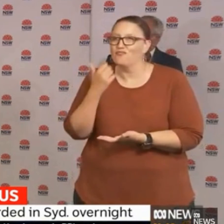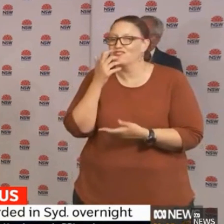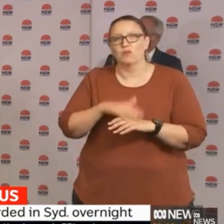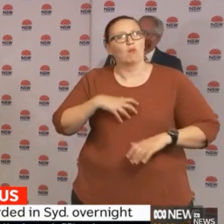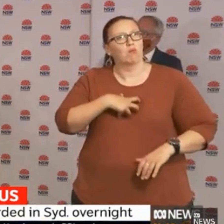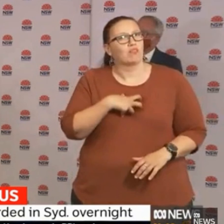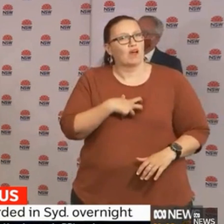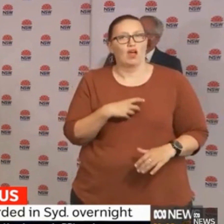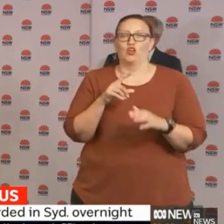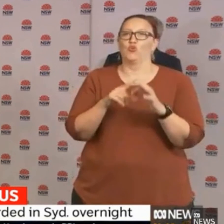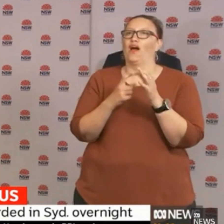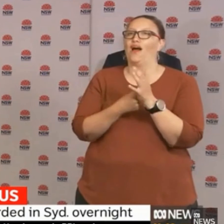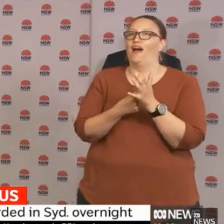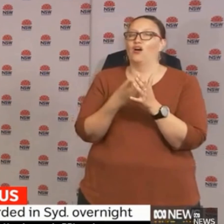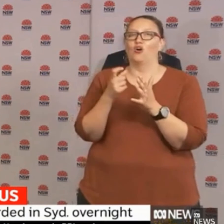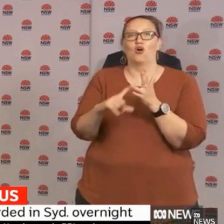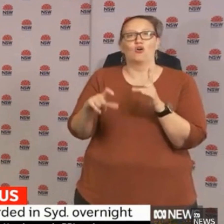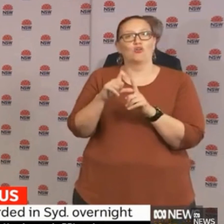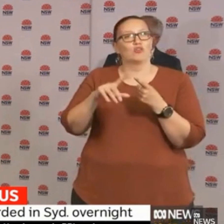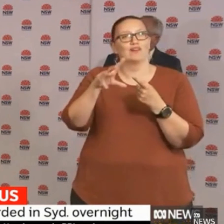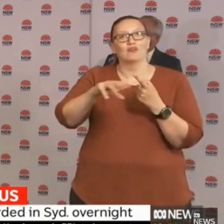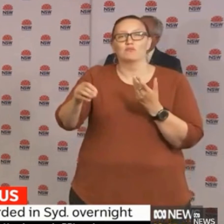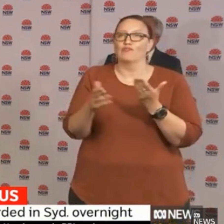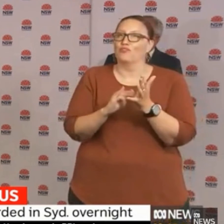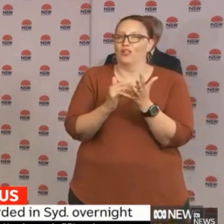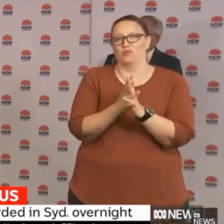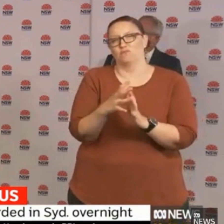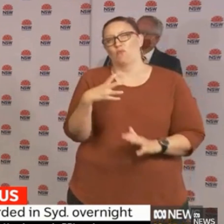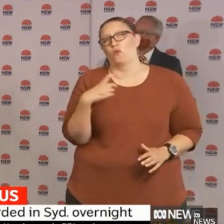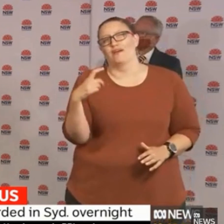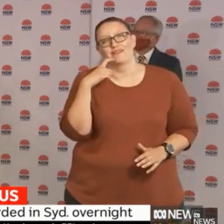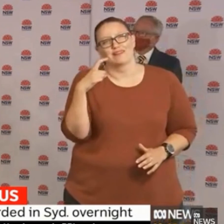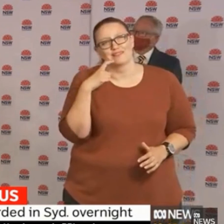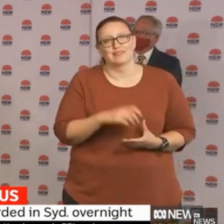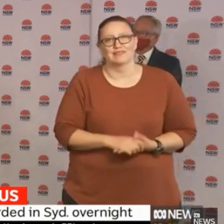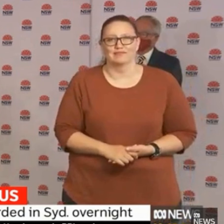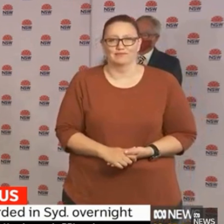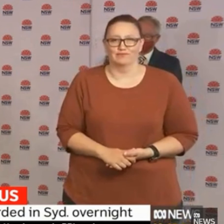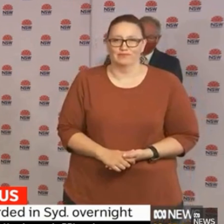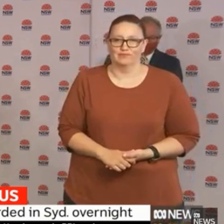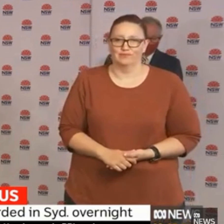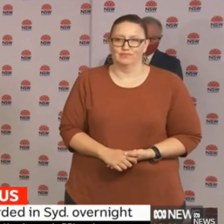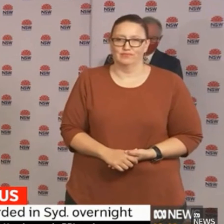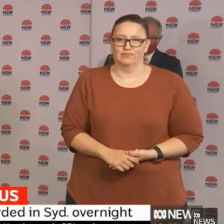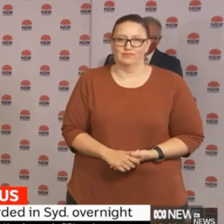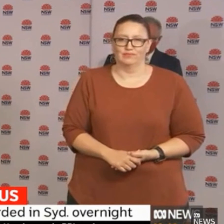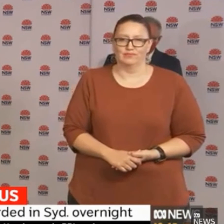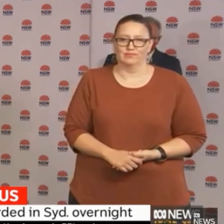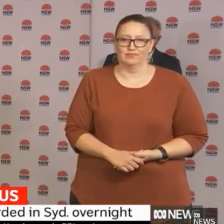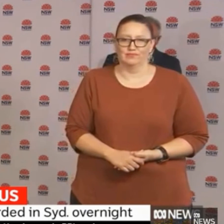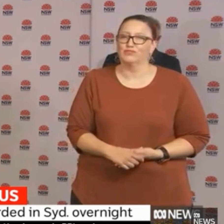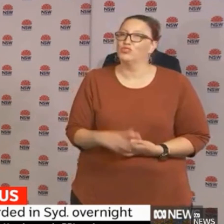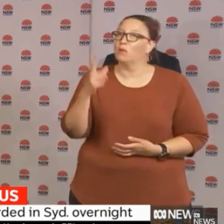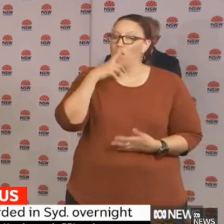to a venue. That is why it's really important for businesses to get on board because it means the contact tracers, those health experts